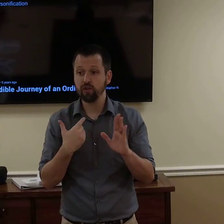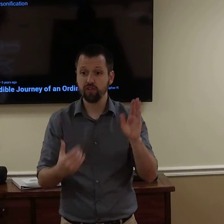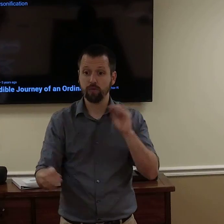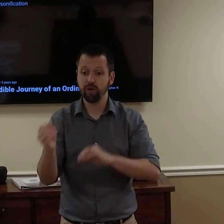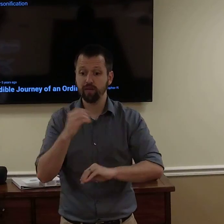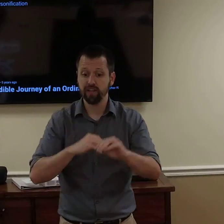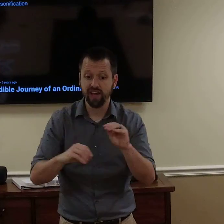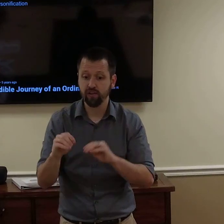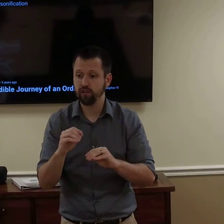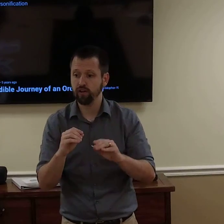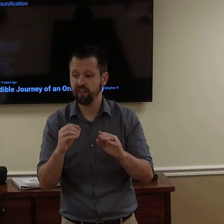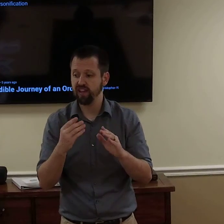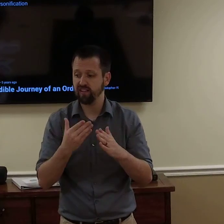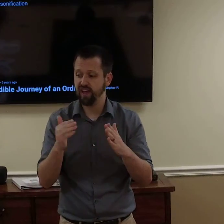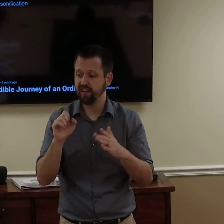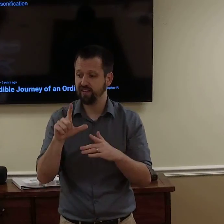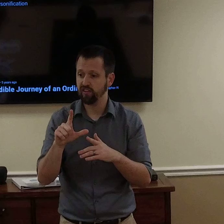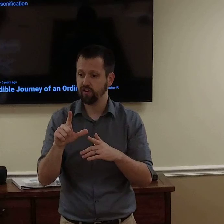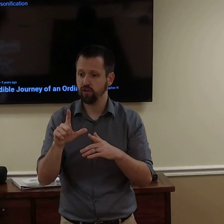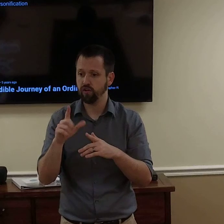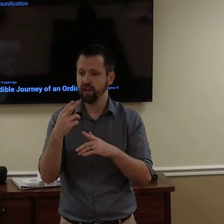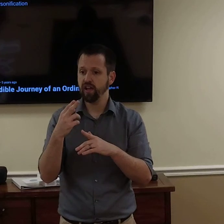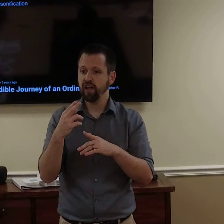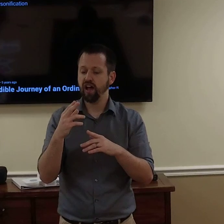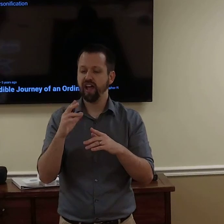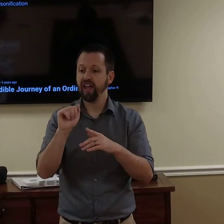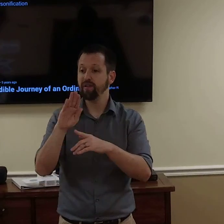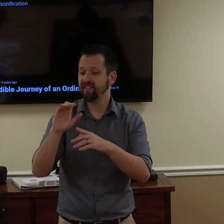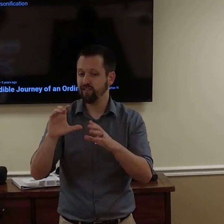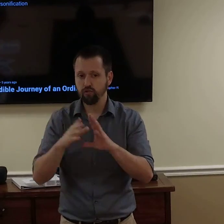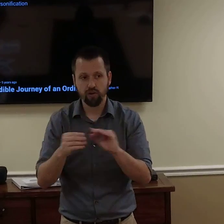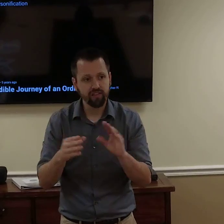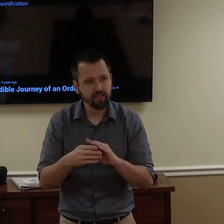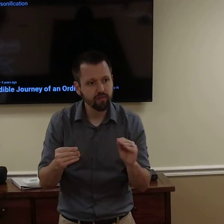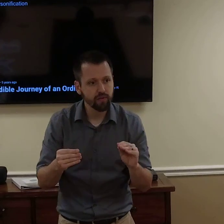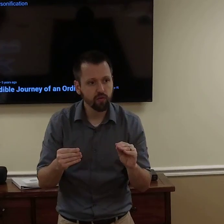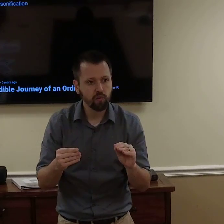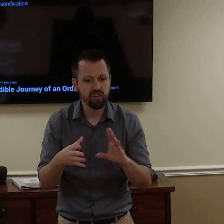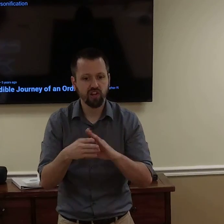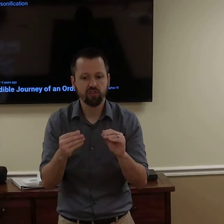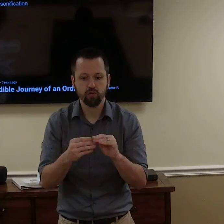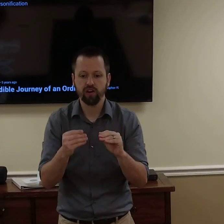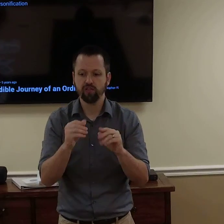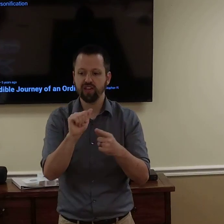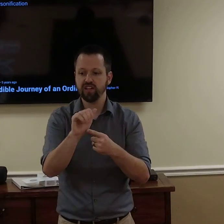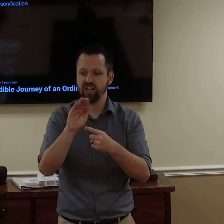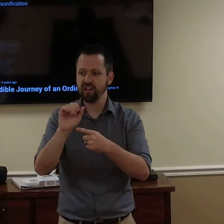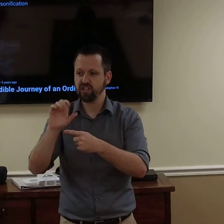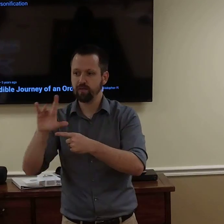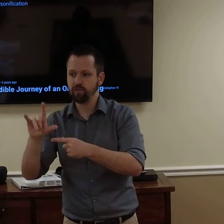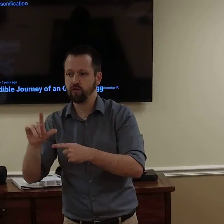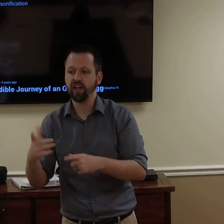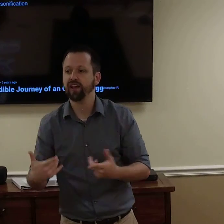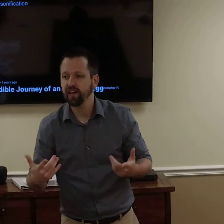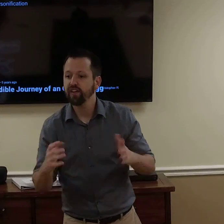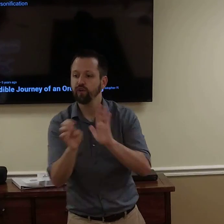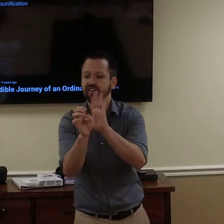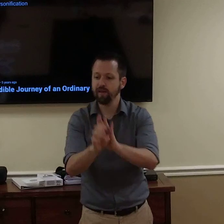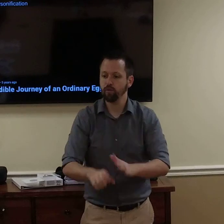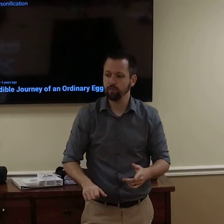start putting them together. There are things in ASL that are called ABC stories, where you tell a story using each handshake. So, like, for example, it'd be